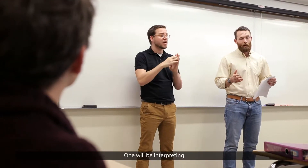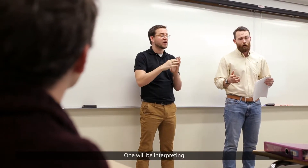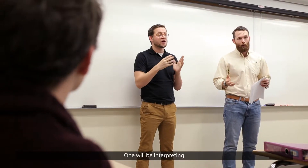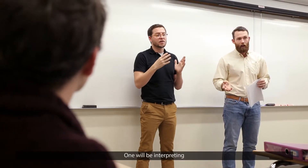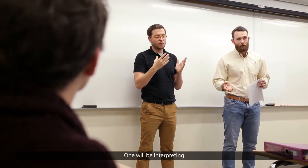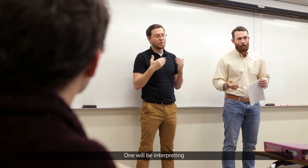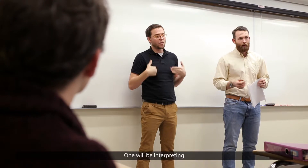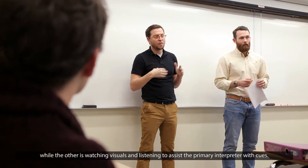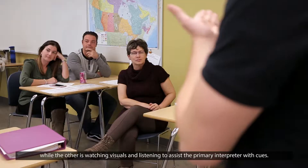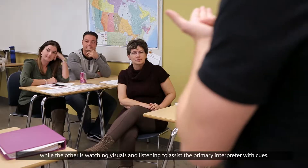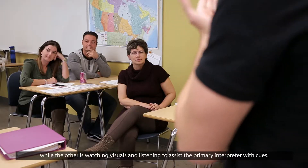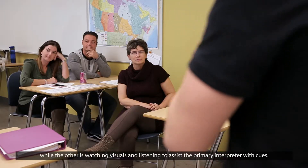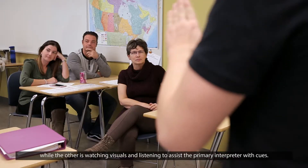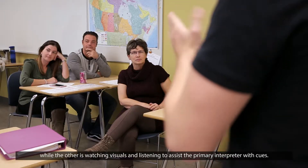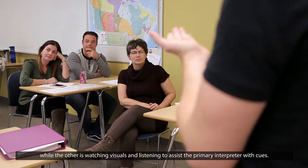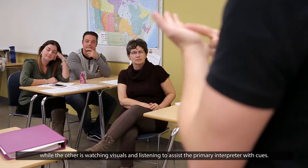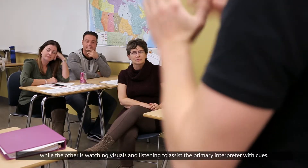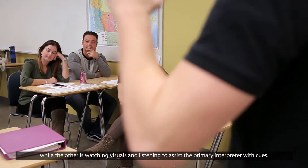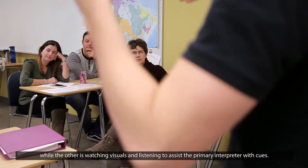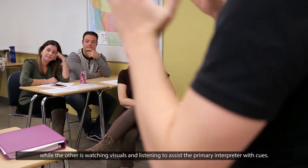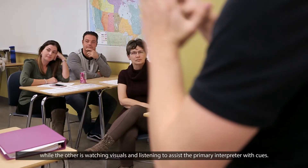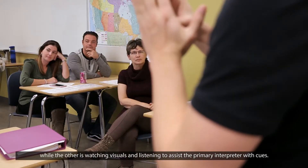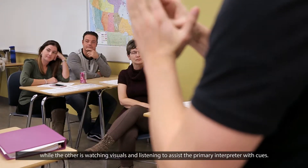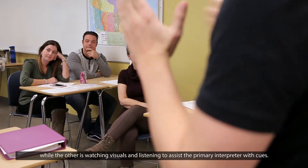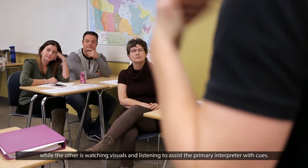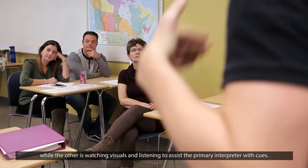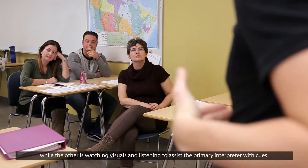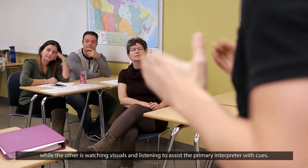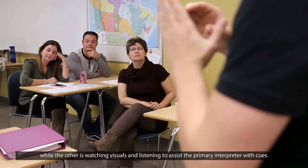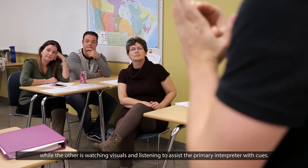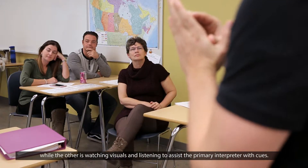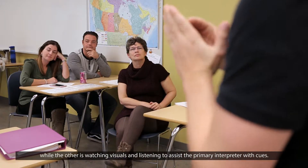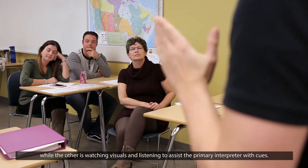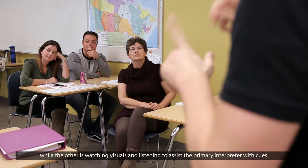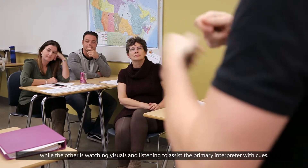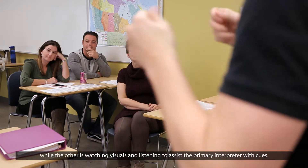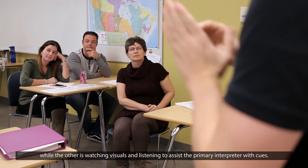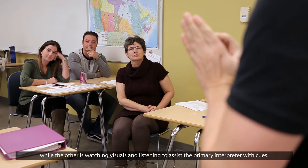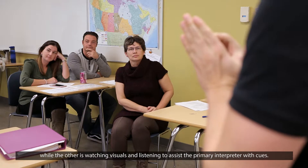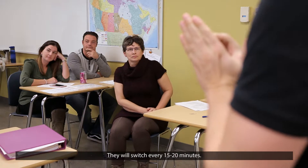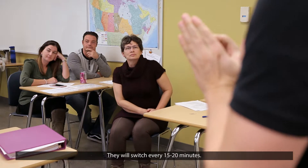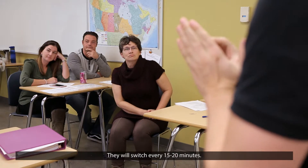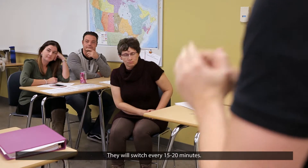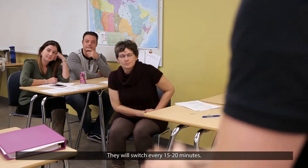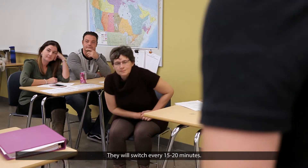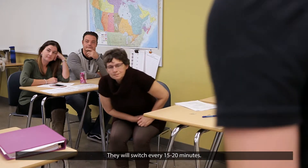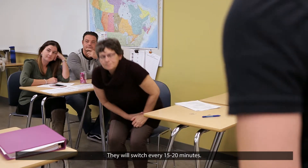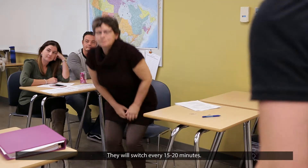will be interpreting while the other is watching visuals and listening to assist the primary interpreter with cues. They will switch every 15 to